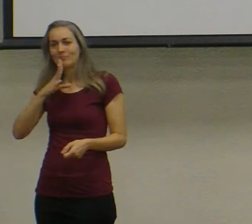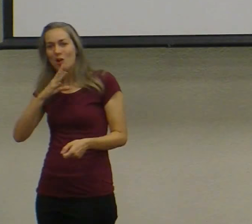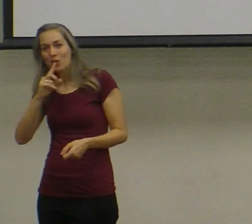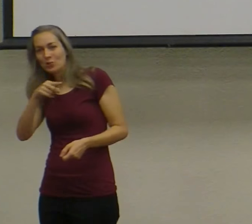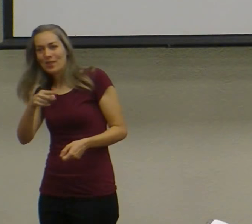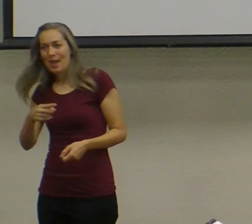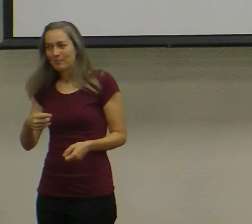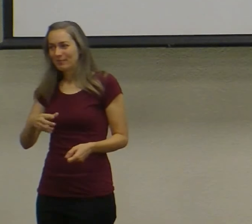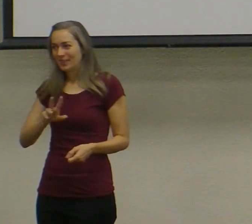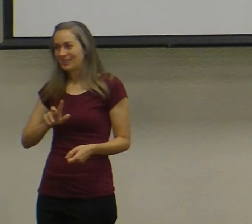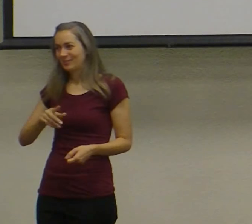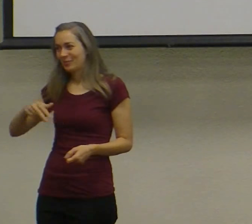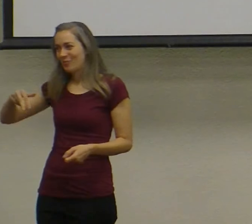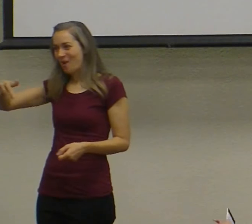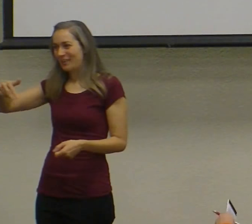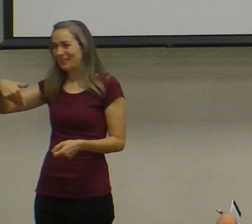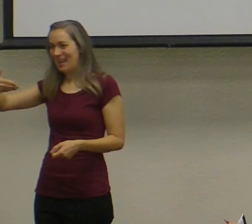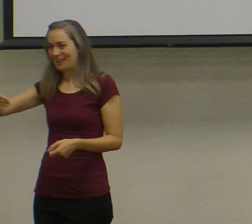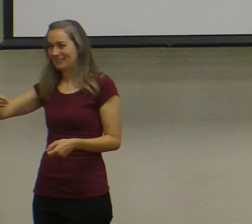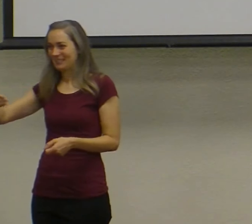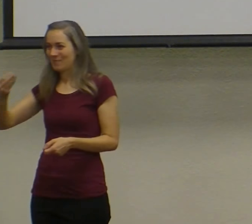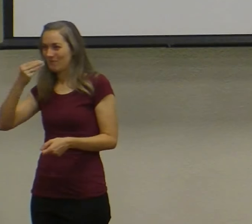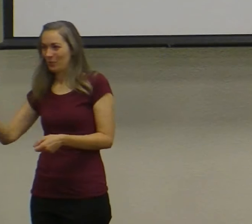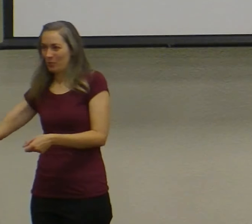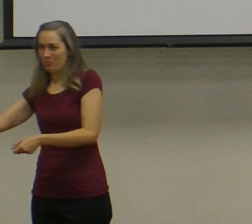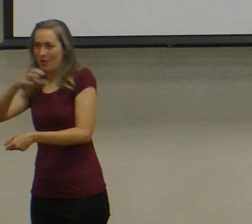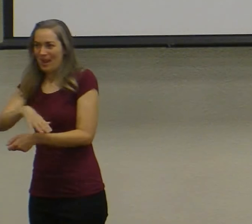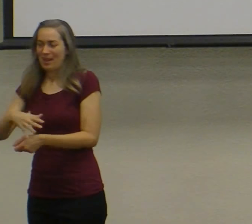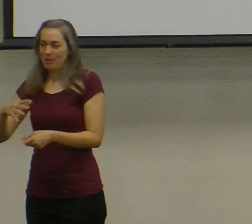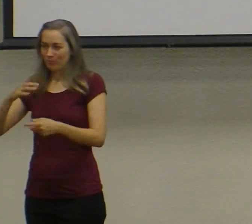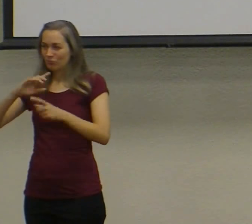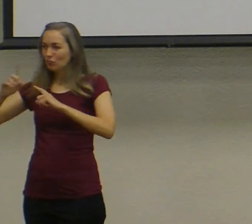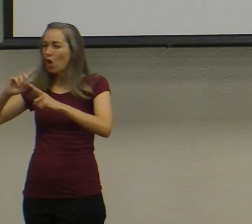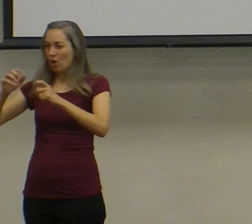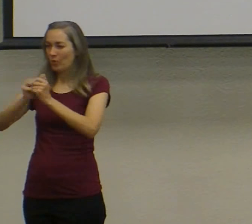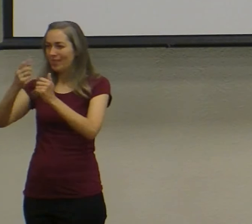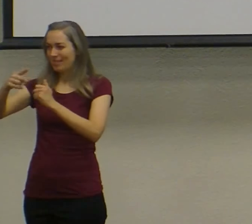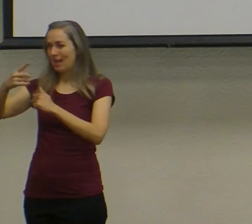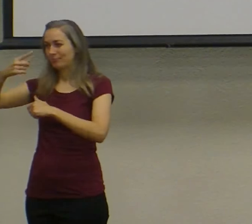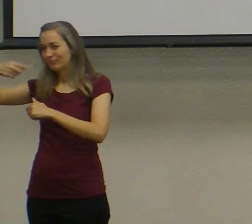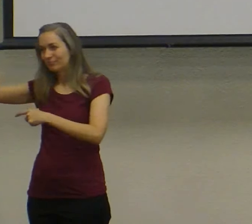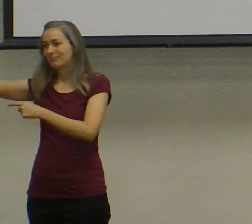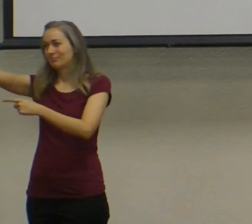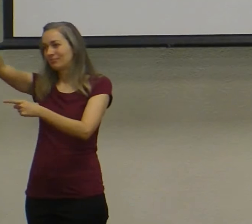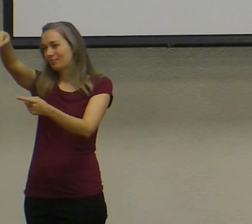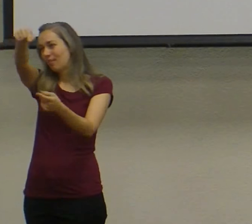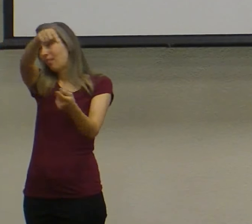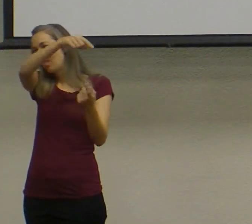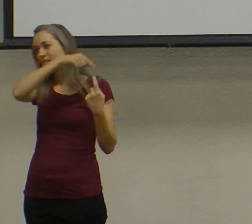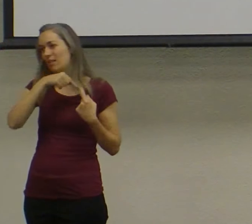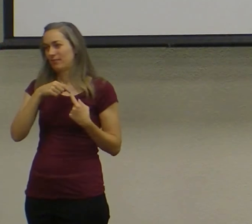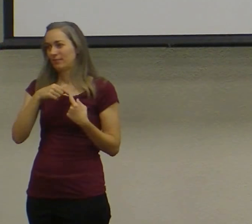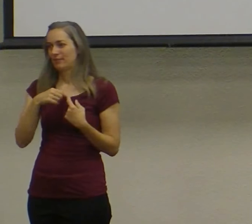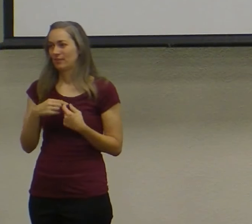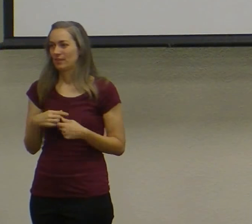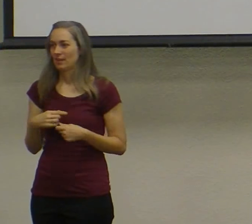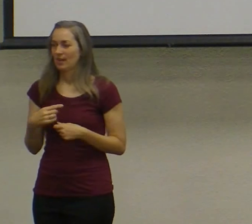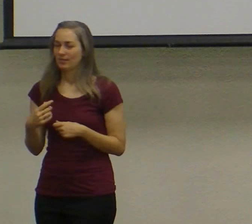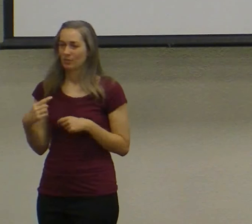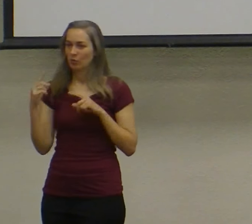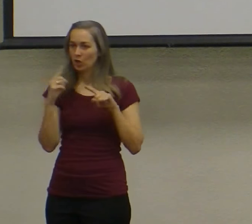car. Last statement, one lady said to me as I was loading her car, "The reason I love coming to your church is you treat me with